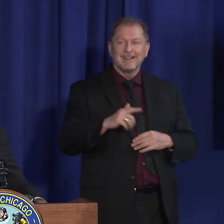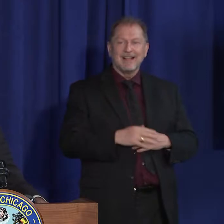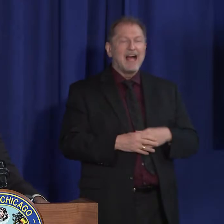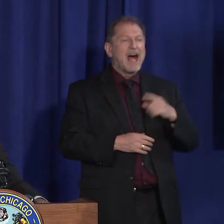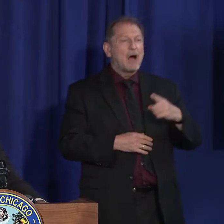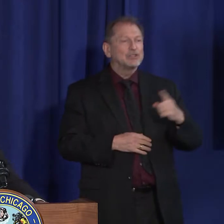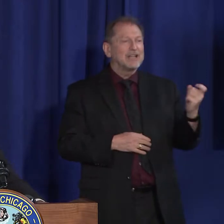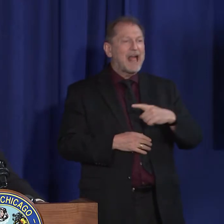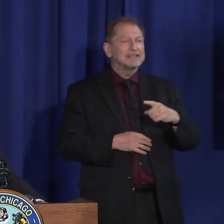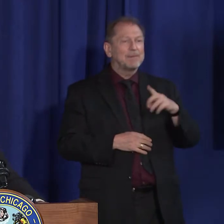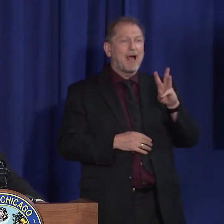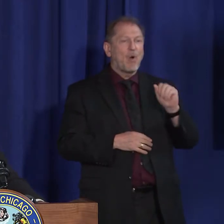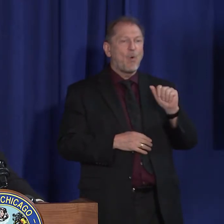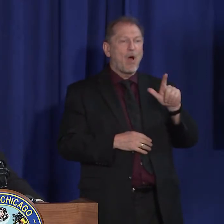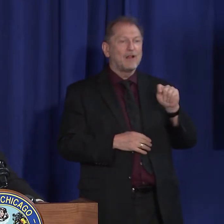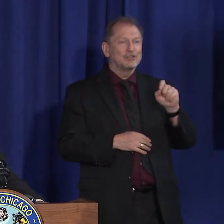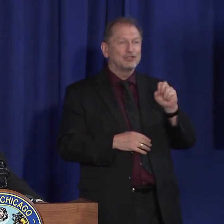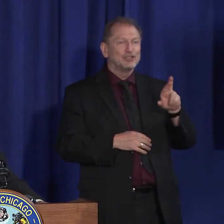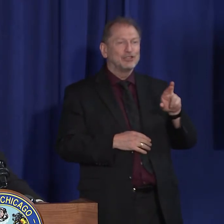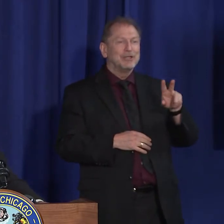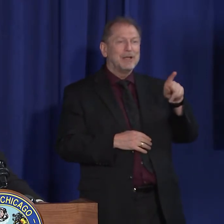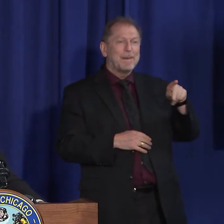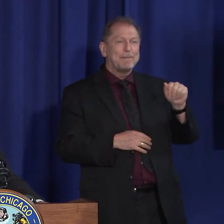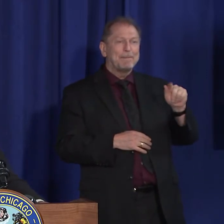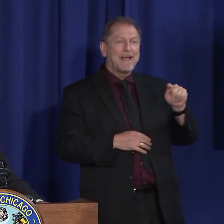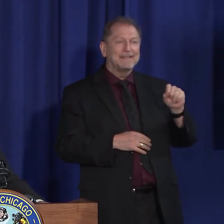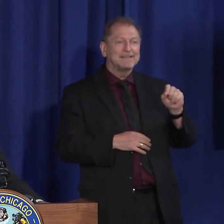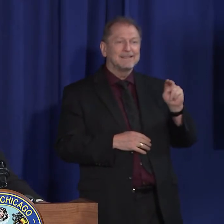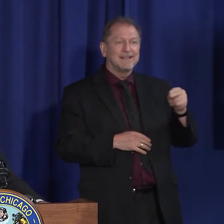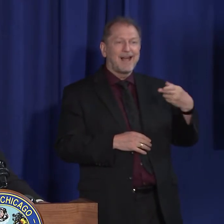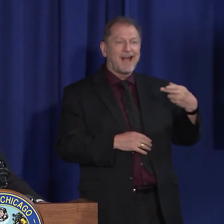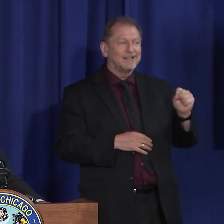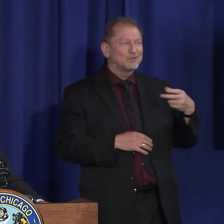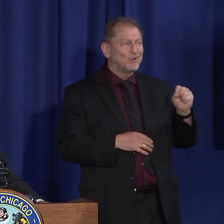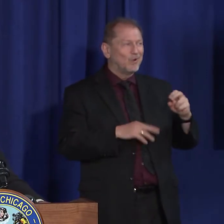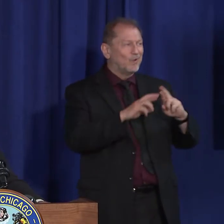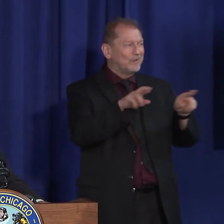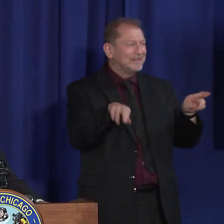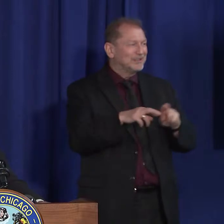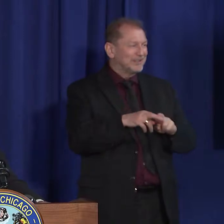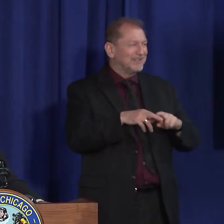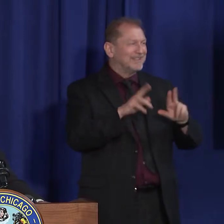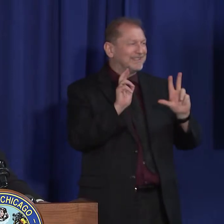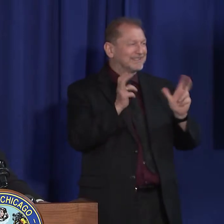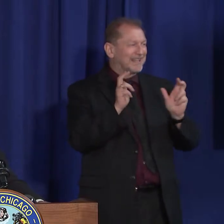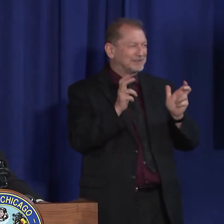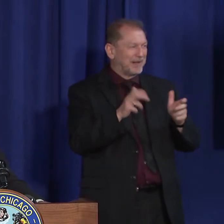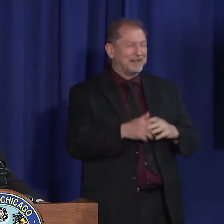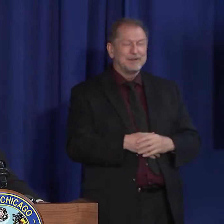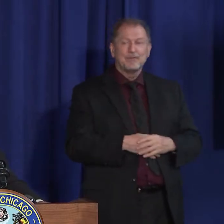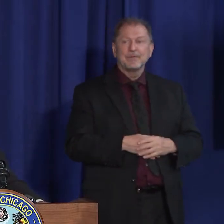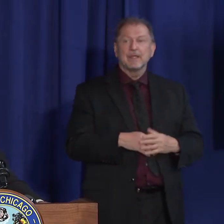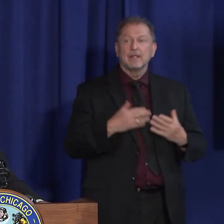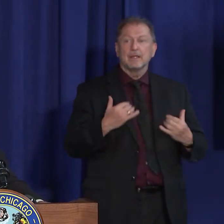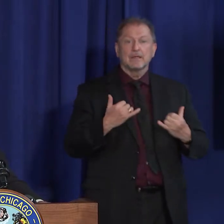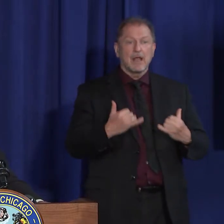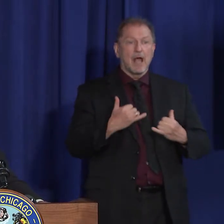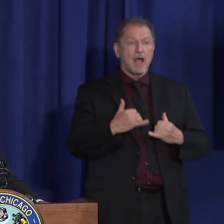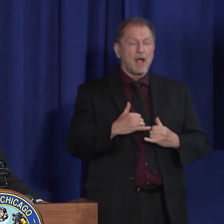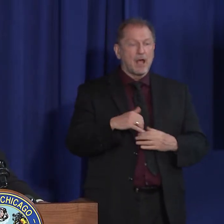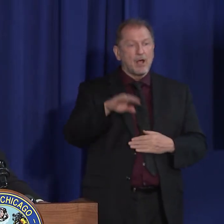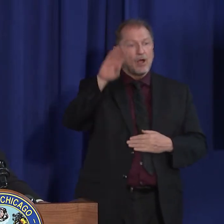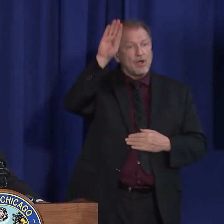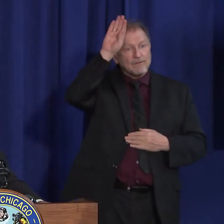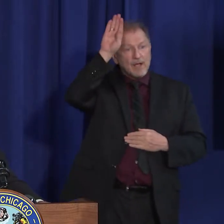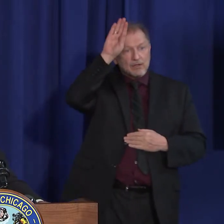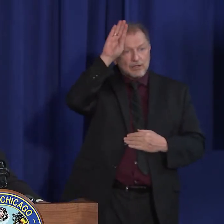Payton Prep Regional at Walter Payton High School. So I have two questions for you, Mayor. One, now that unvaccinated firefighters and